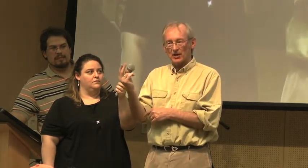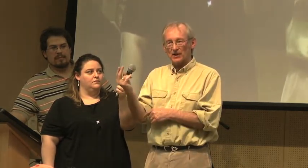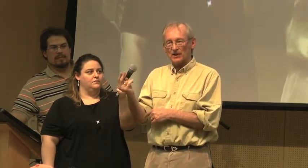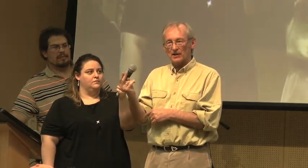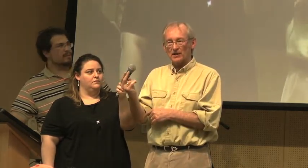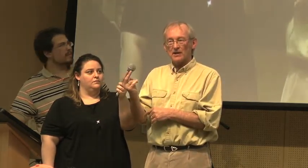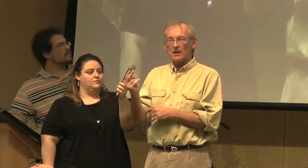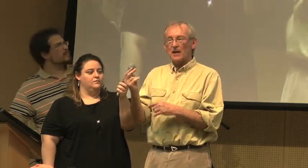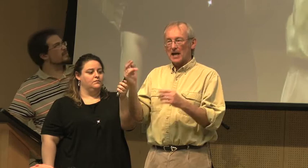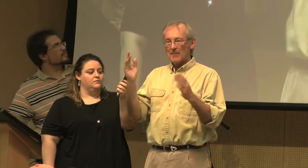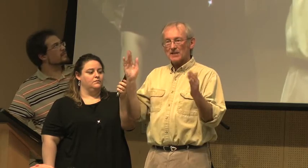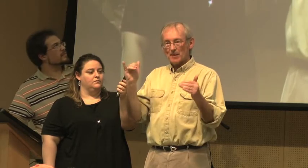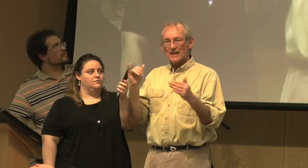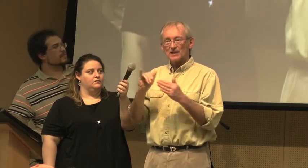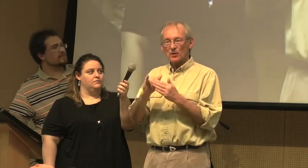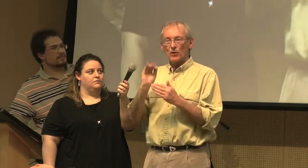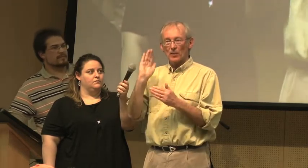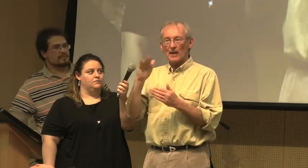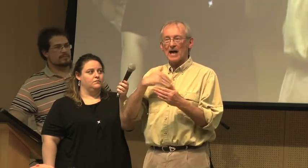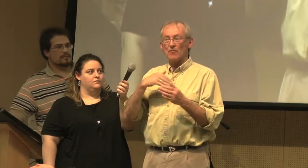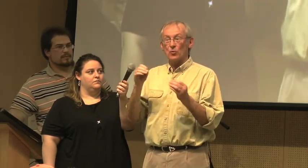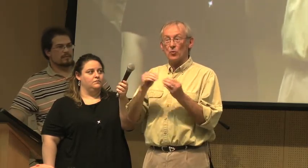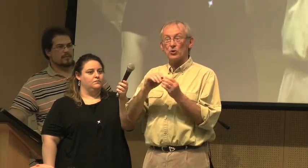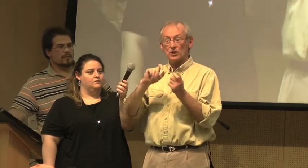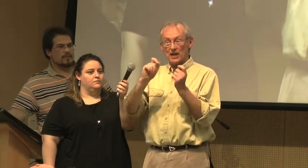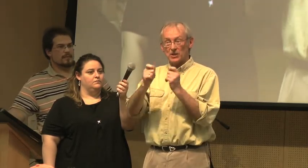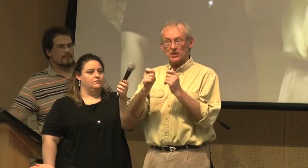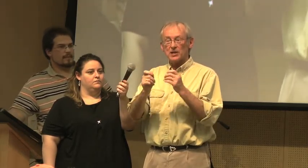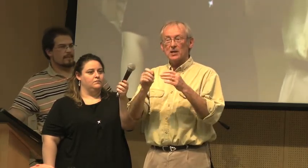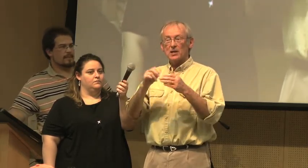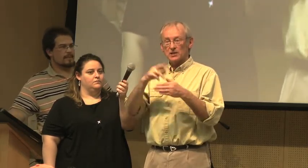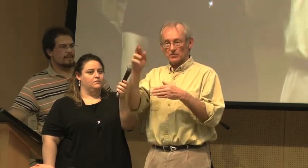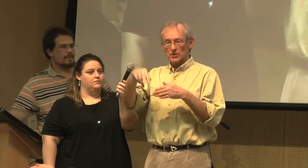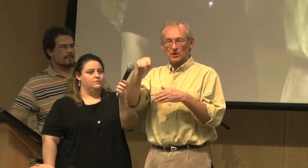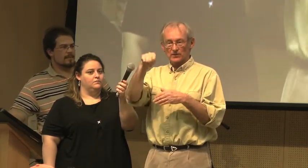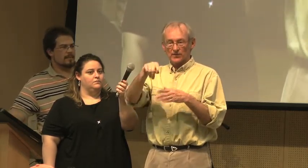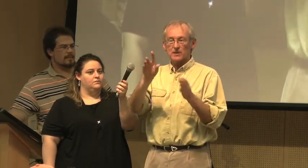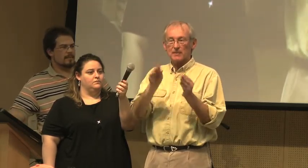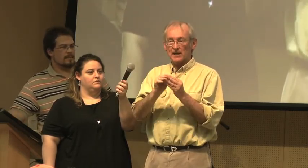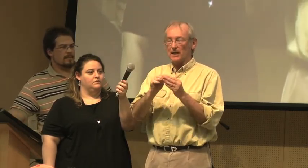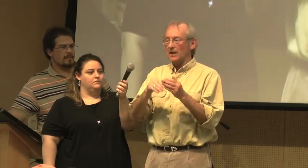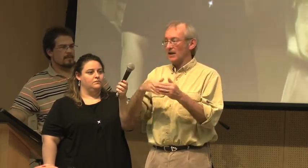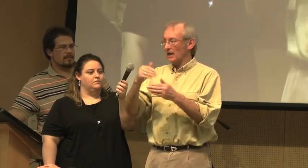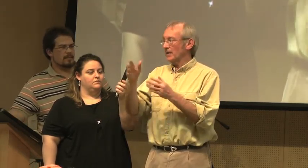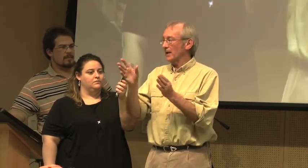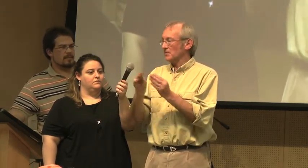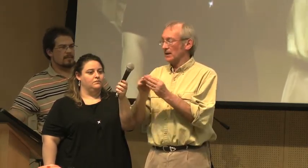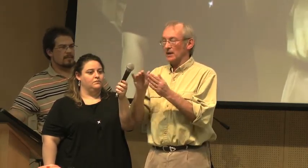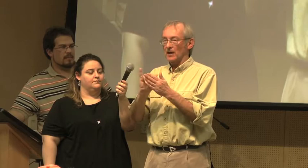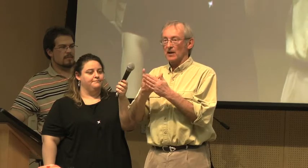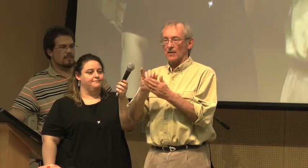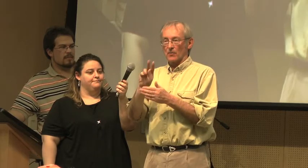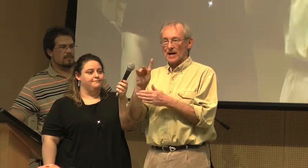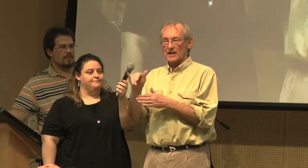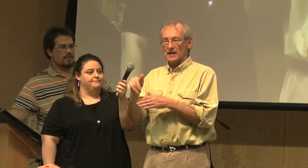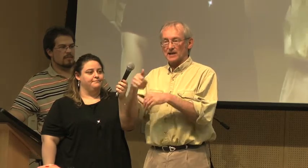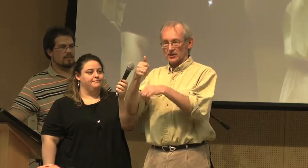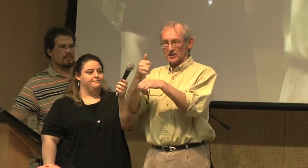historically. And I'm expecting that we will have more changes as a result of this meeting and the next meeting that Randy is going to